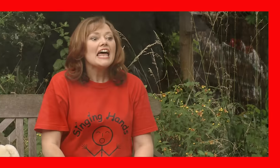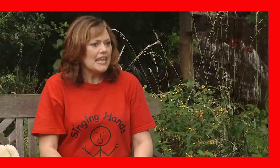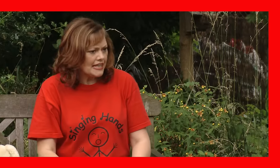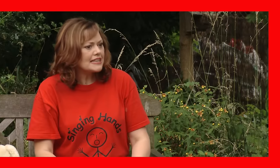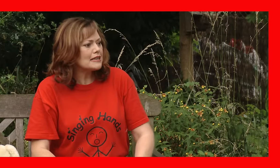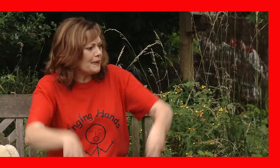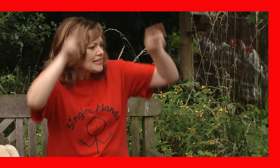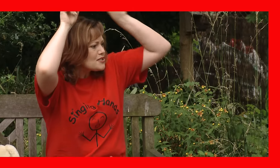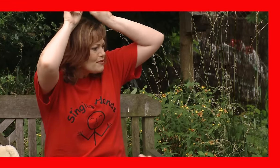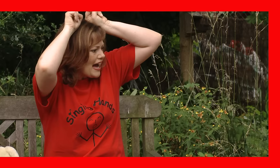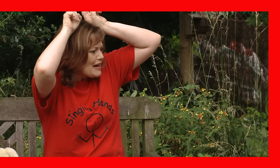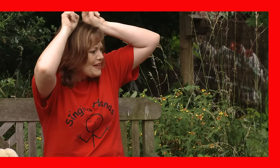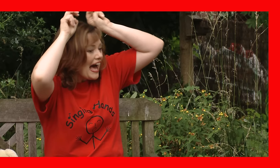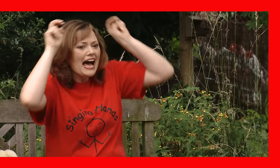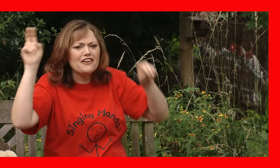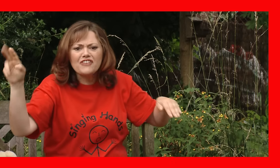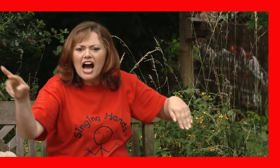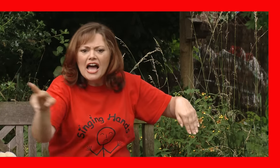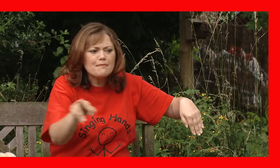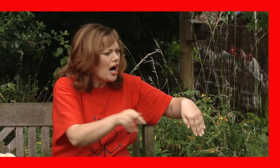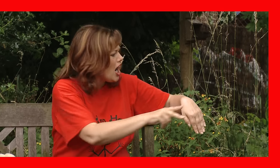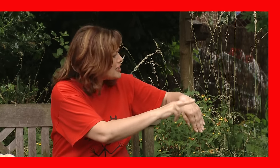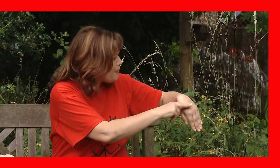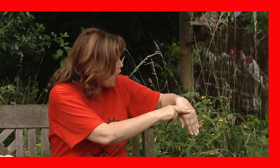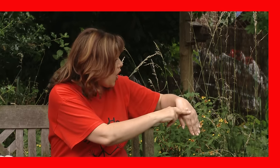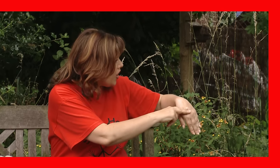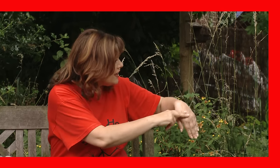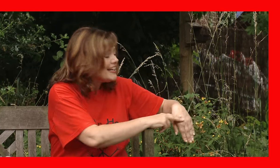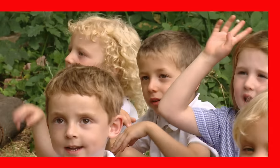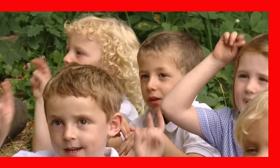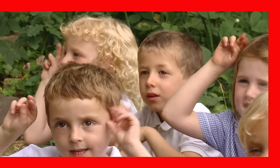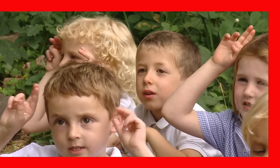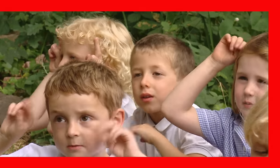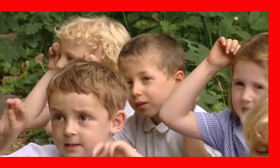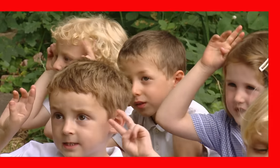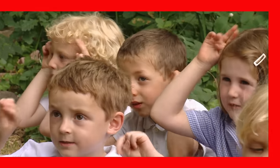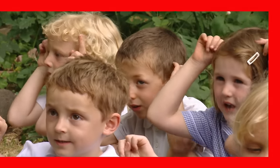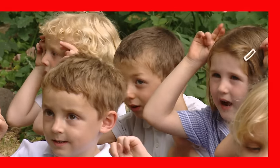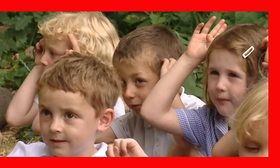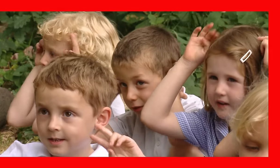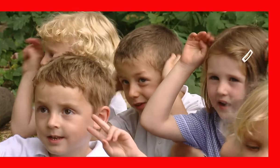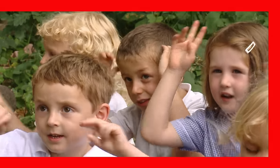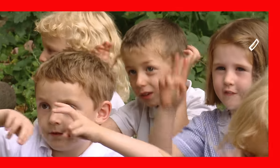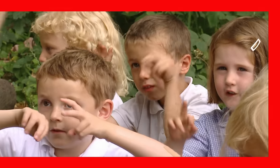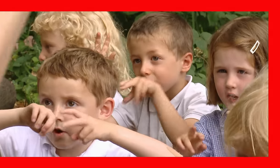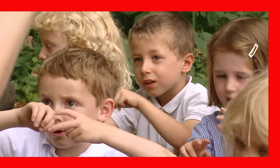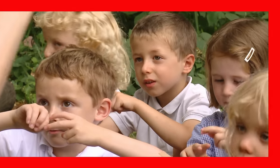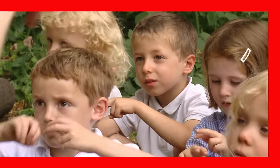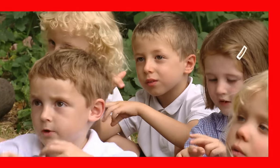Little Peter Rabbit had a fly upon his nose Little Peter Rabbit had a fly upon